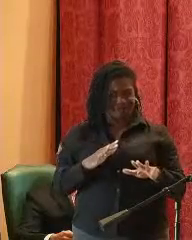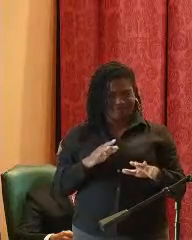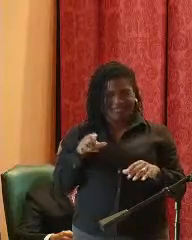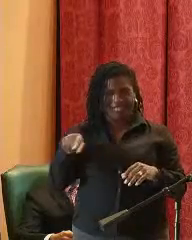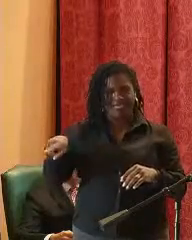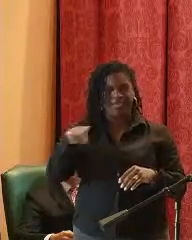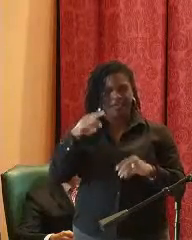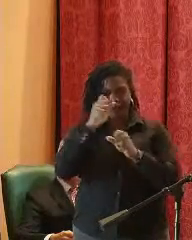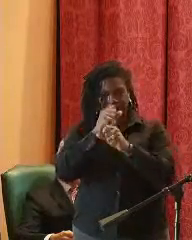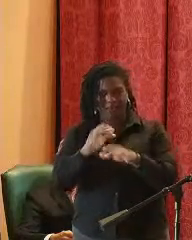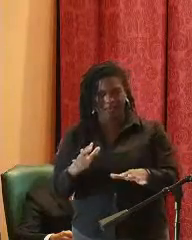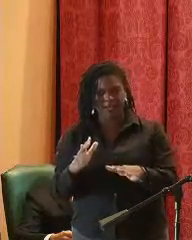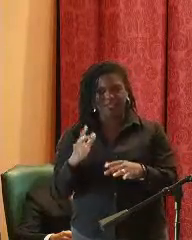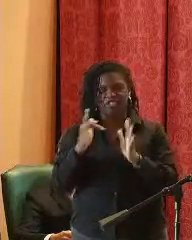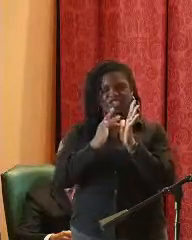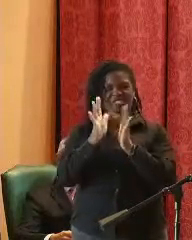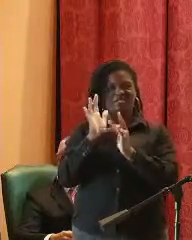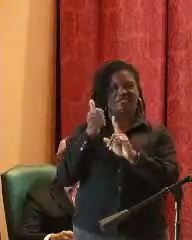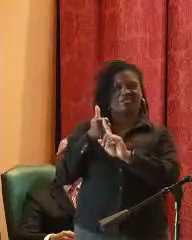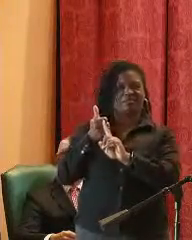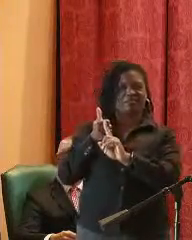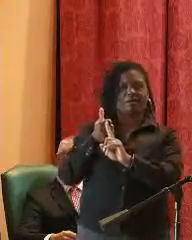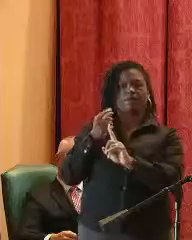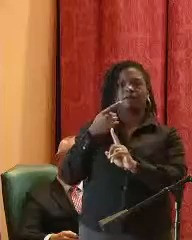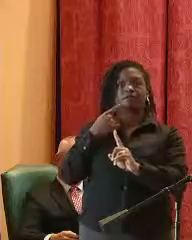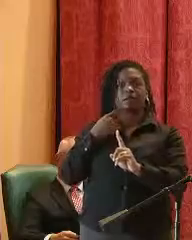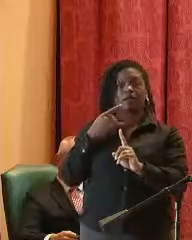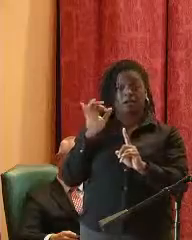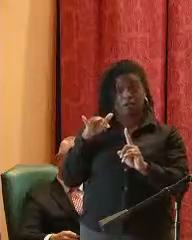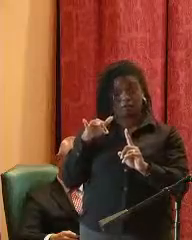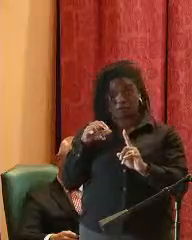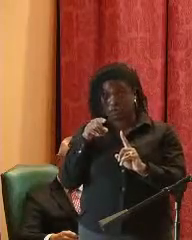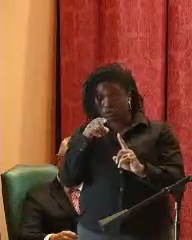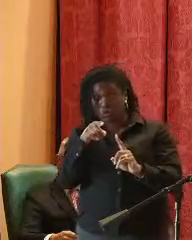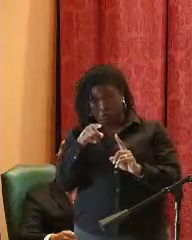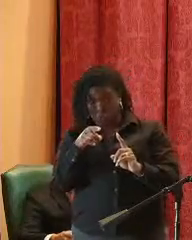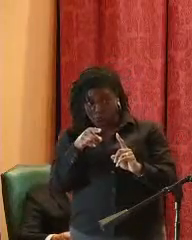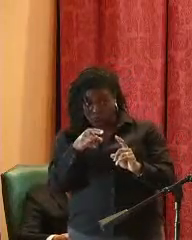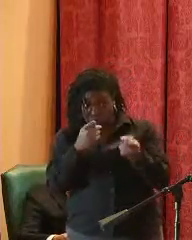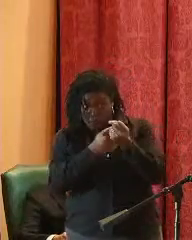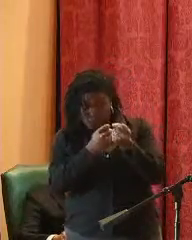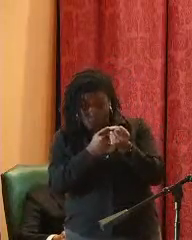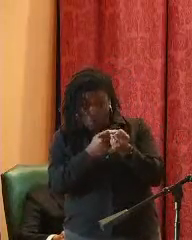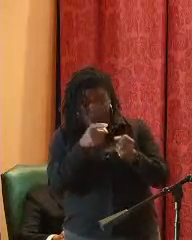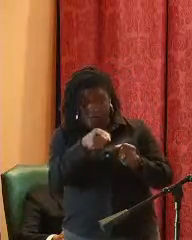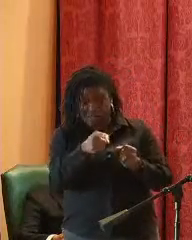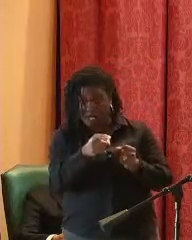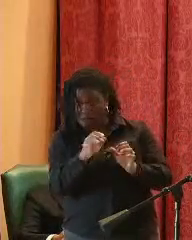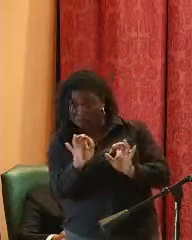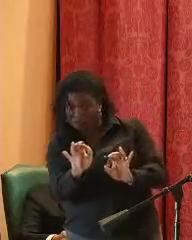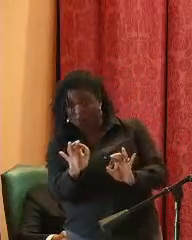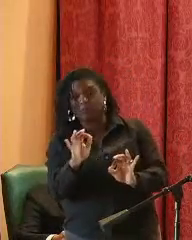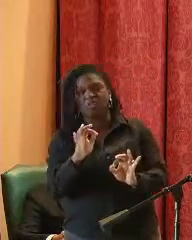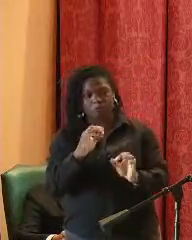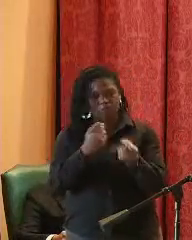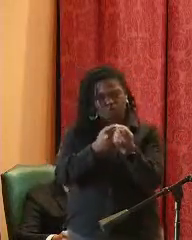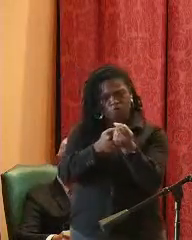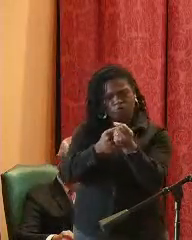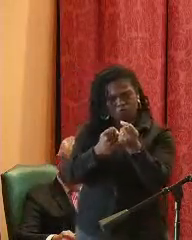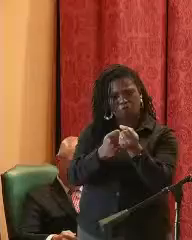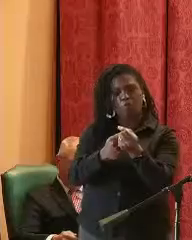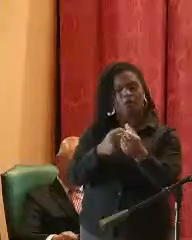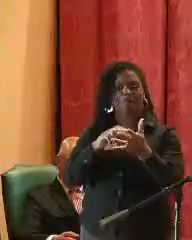of Jesus himself when he said, "What you do unto the least of these, you do unto me." And so that's our mantra at the Art